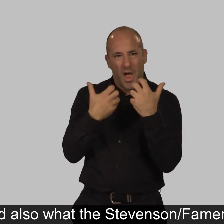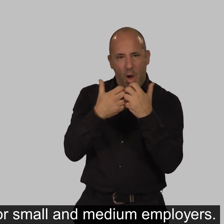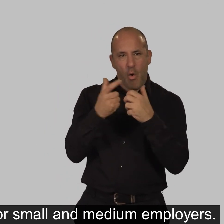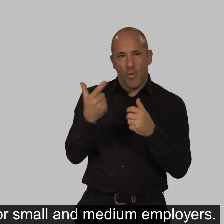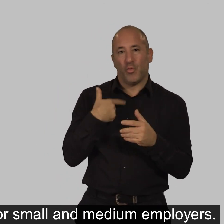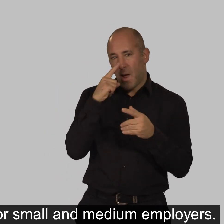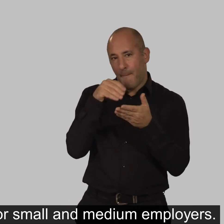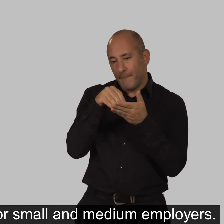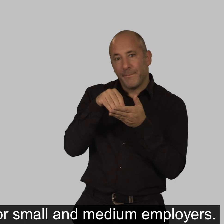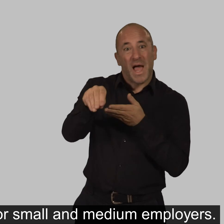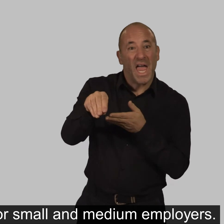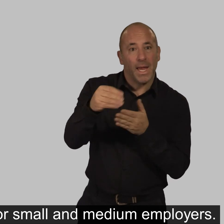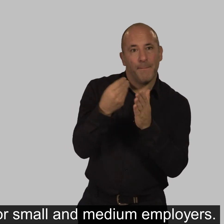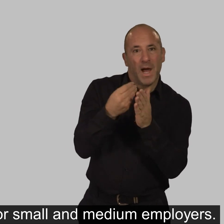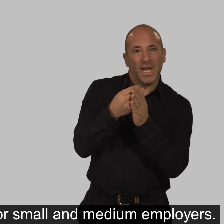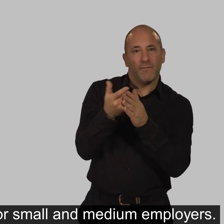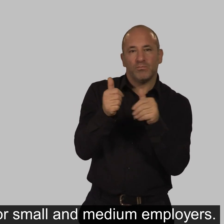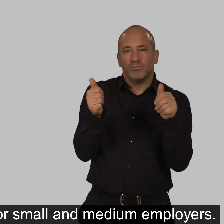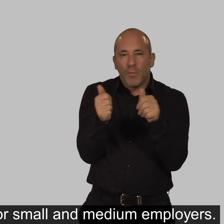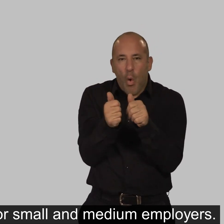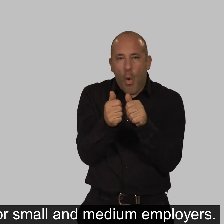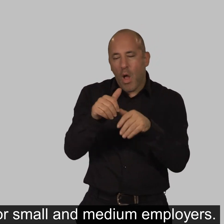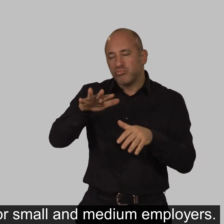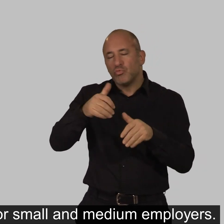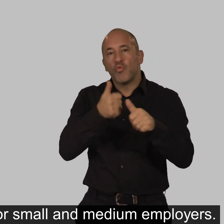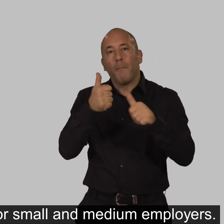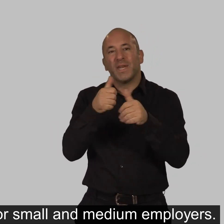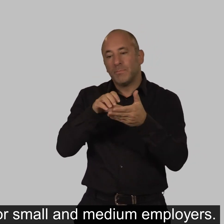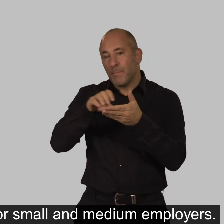incentives for small and medium employers.